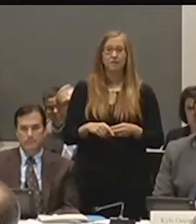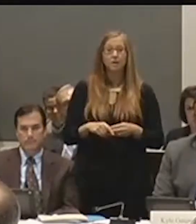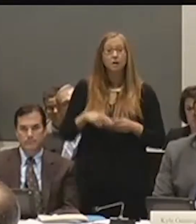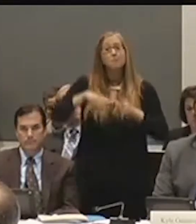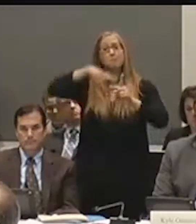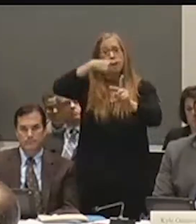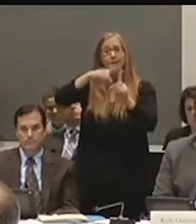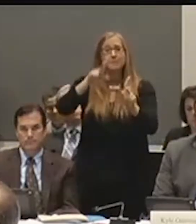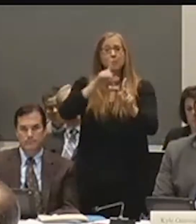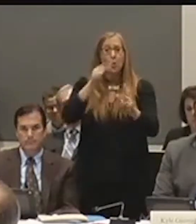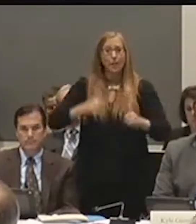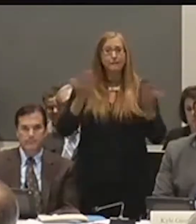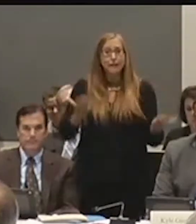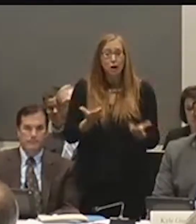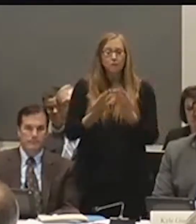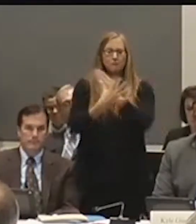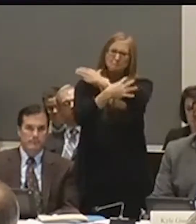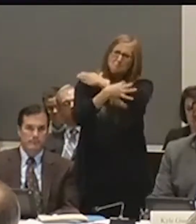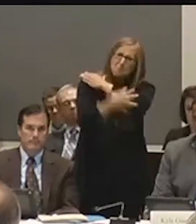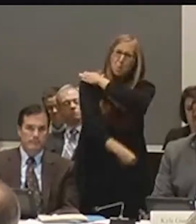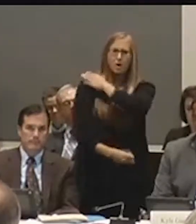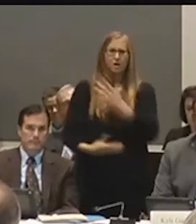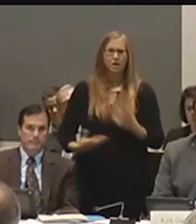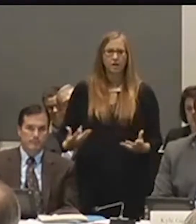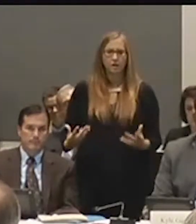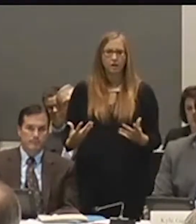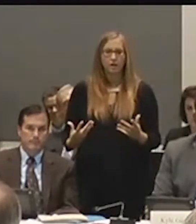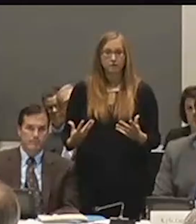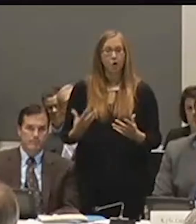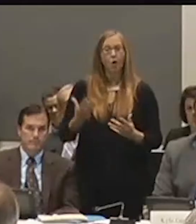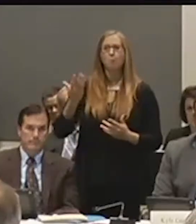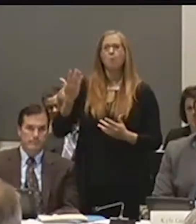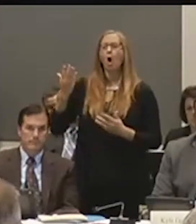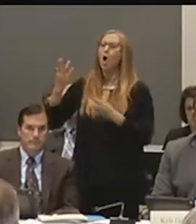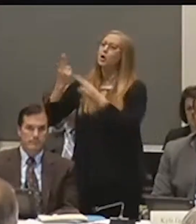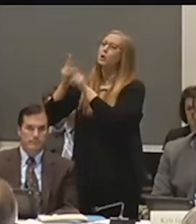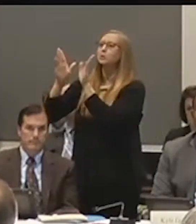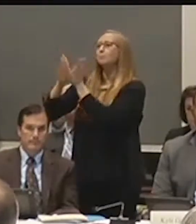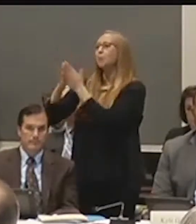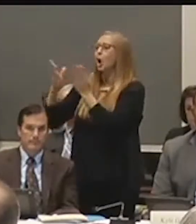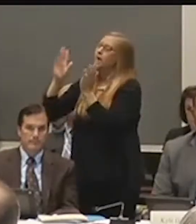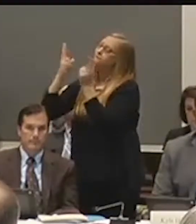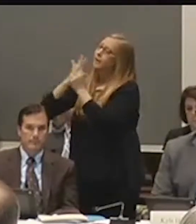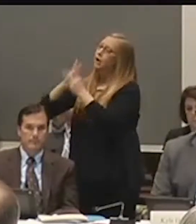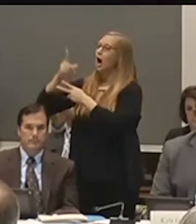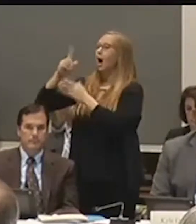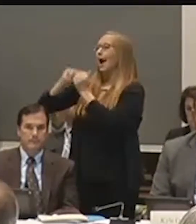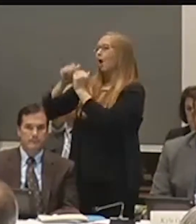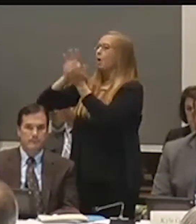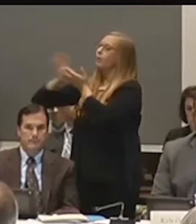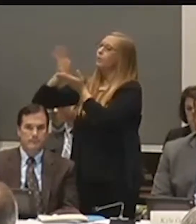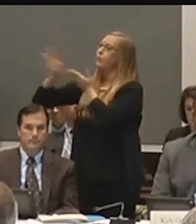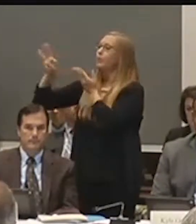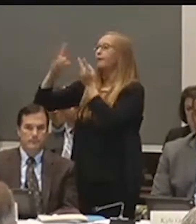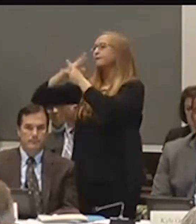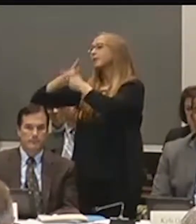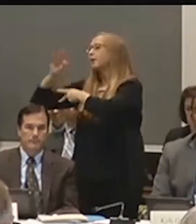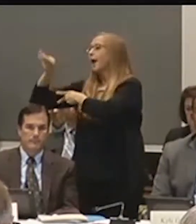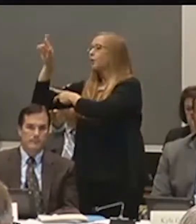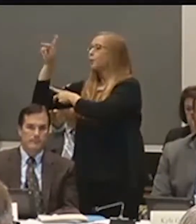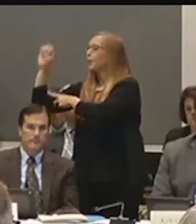poverty. And so the standard approaches that we think about around when we talk about all this stuff around the country